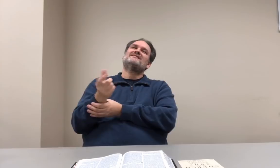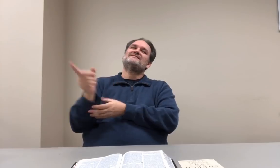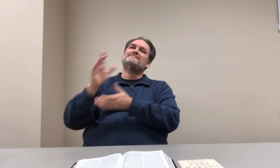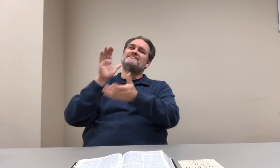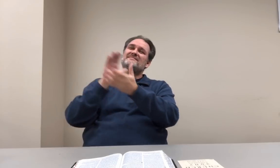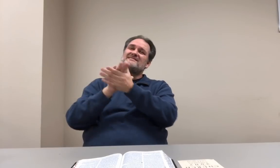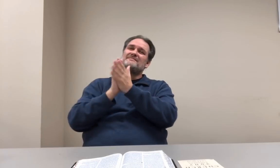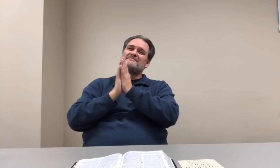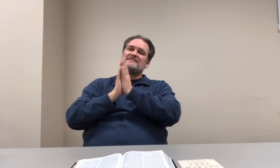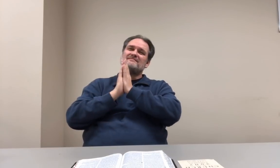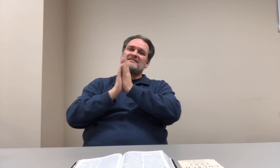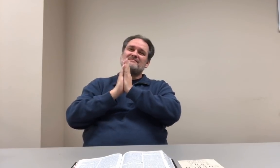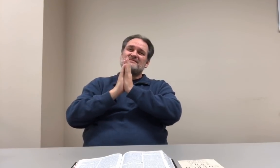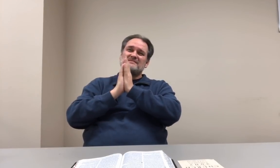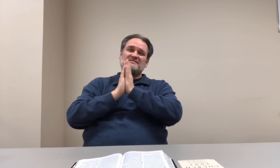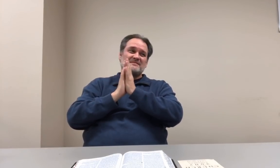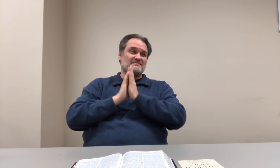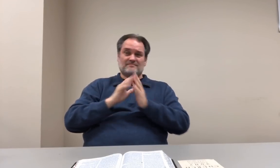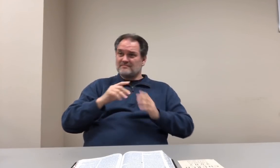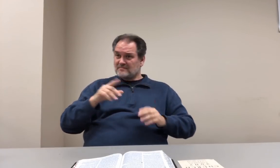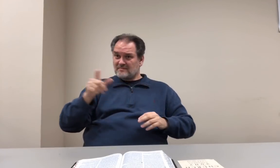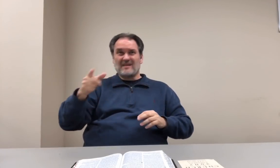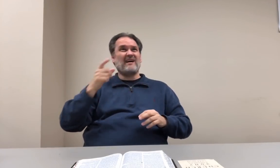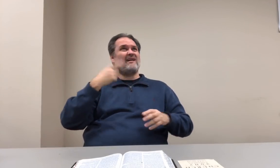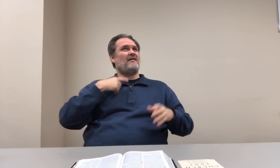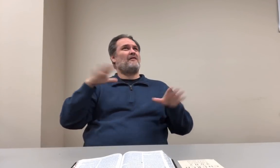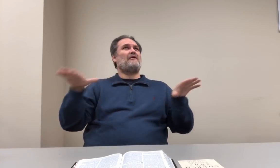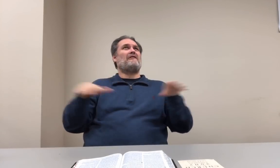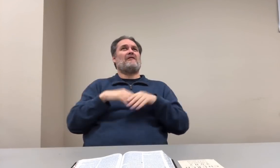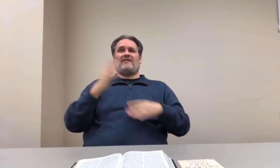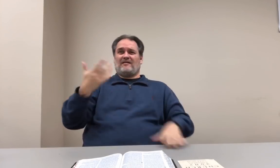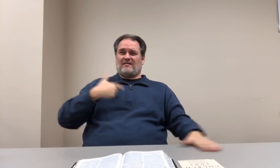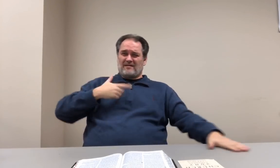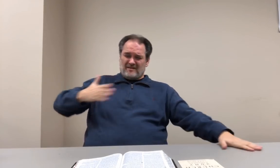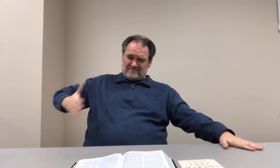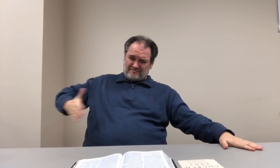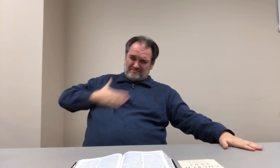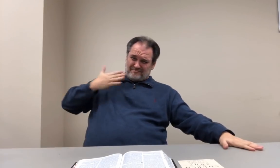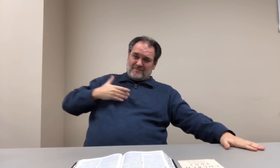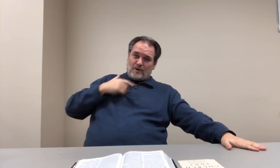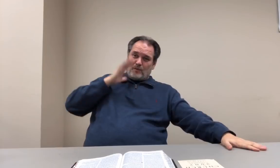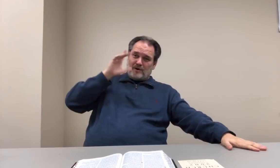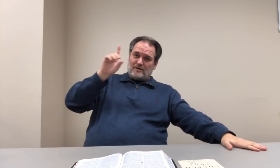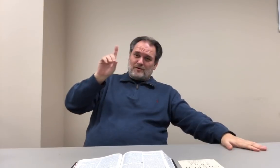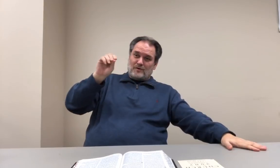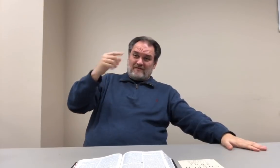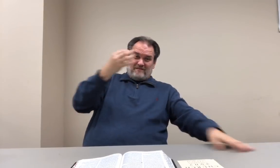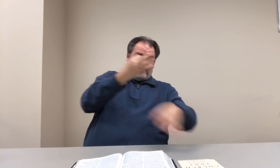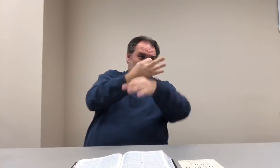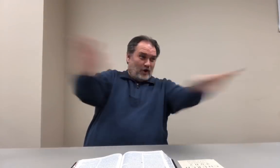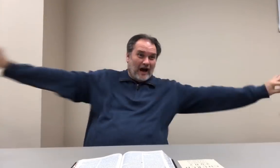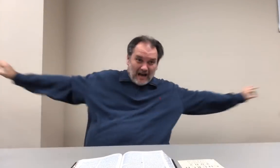ever do or say anything untrue, according to this text. He's not the kind of being that can ever be anything other than what he